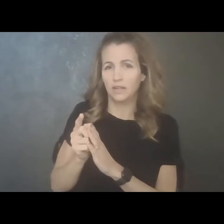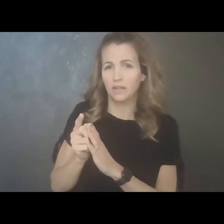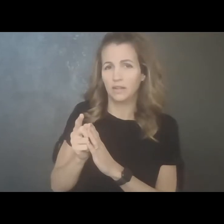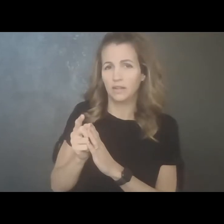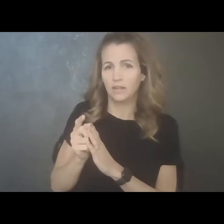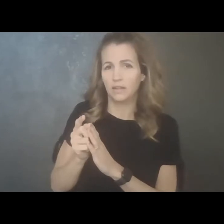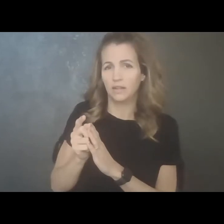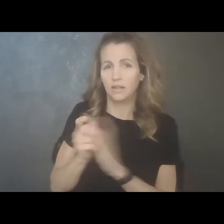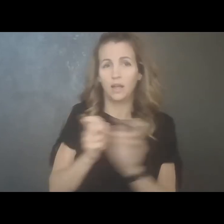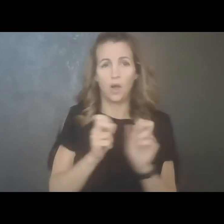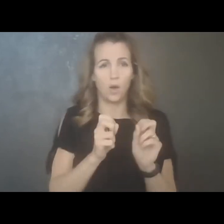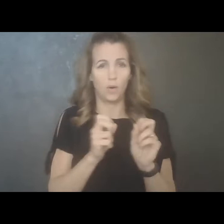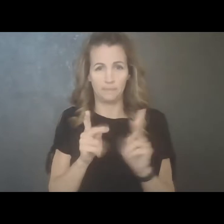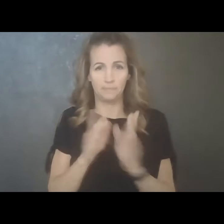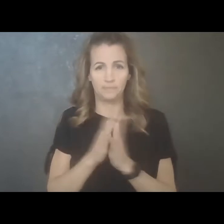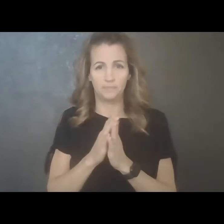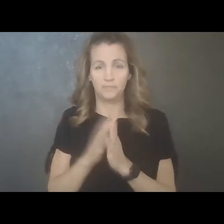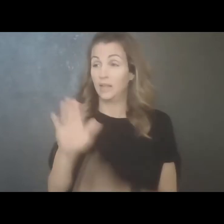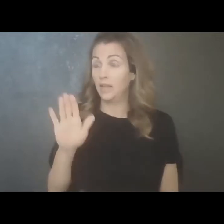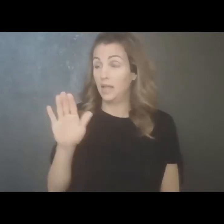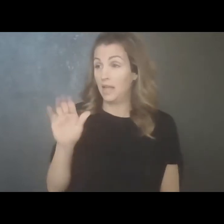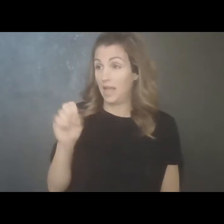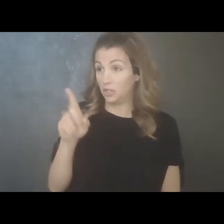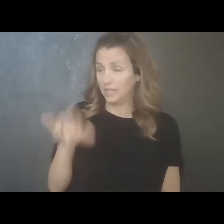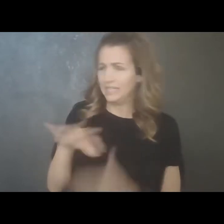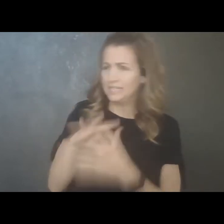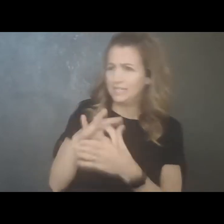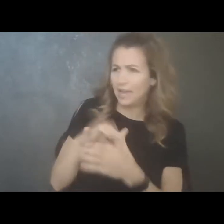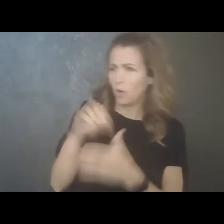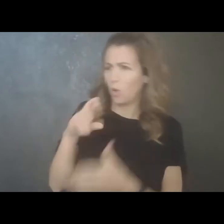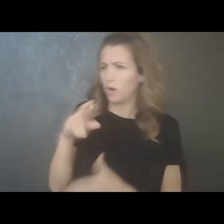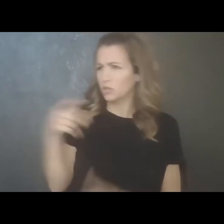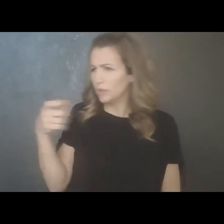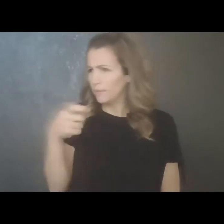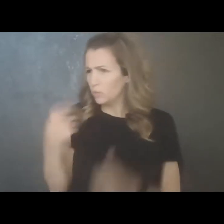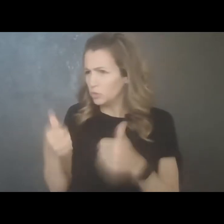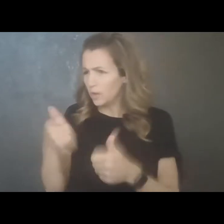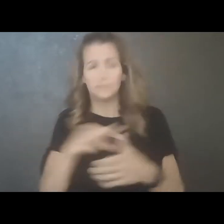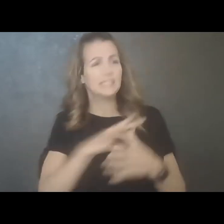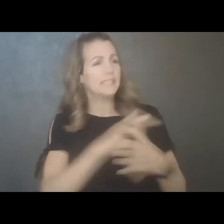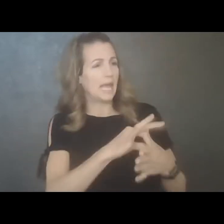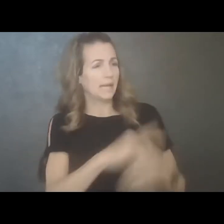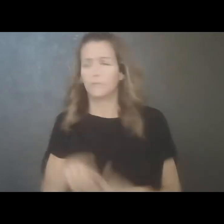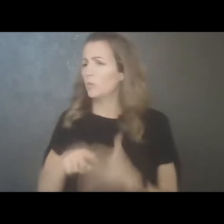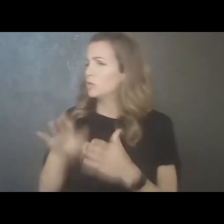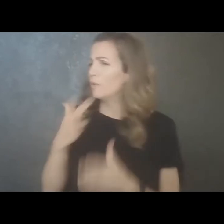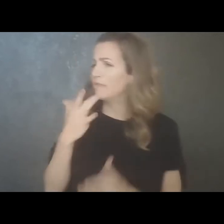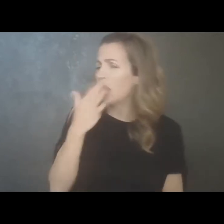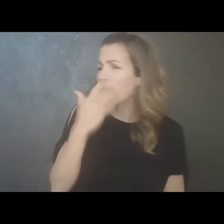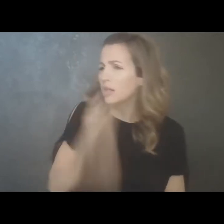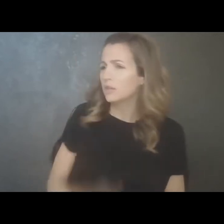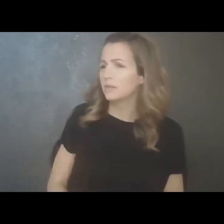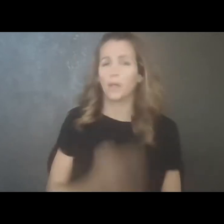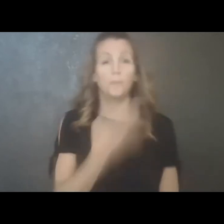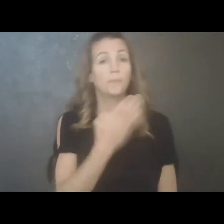Okay. Ashley, steak or shrimp? Steak. Okay. What's your favorite color?